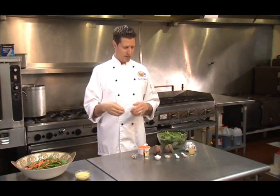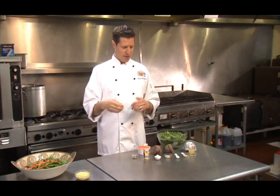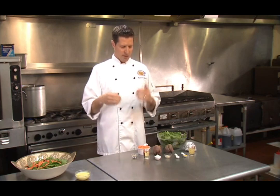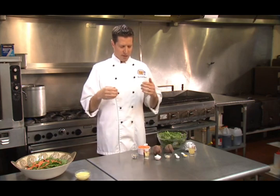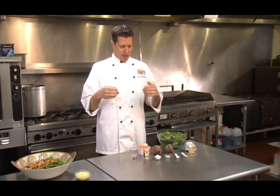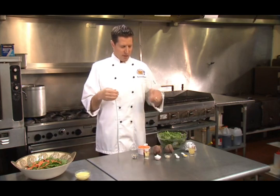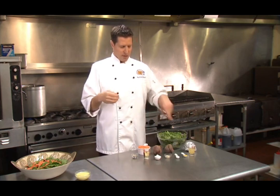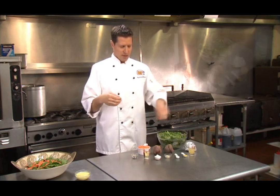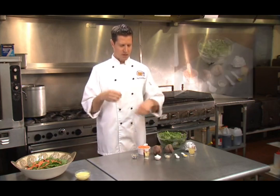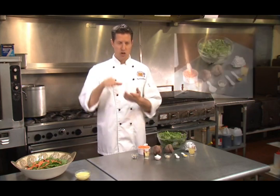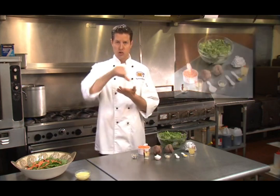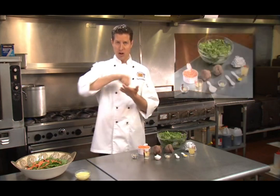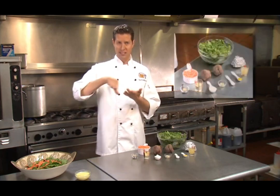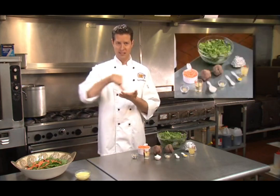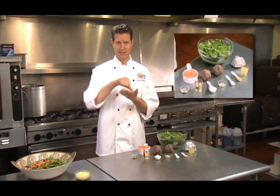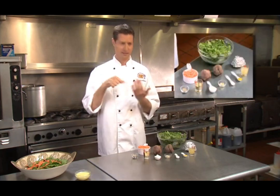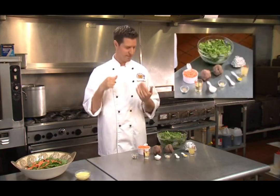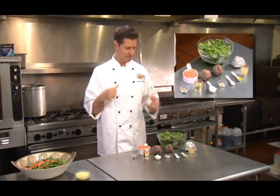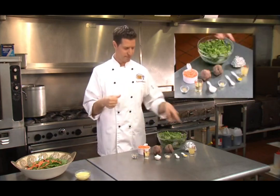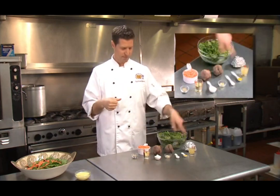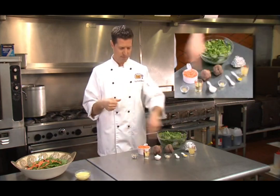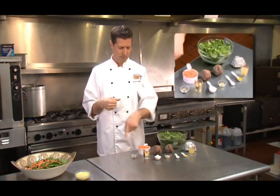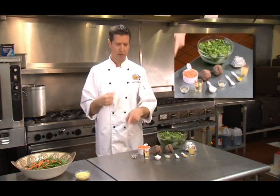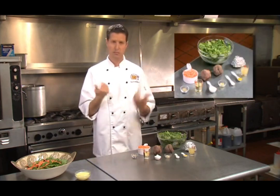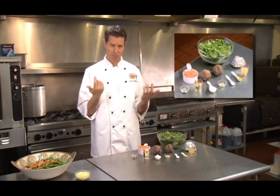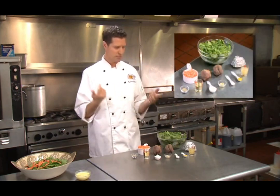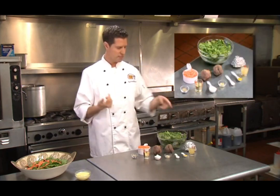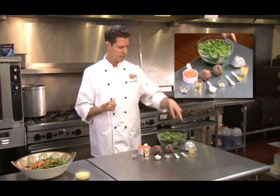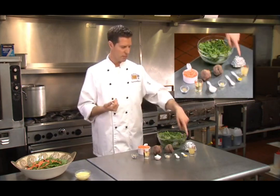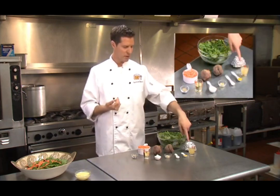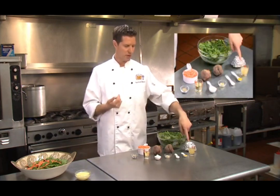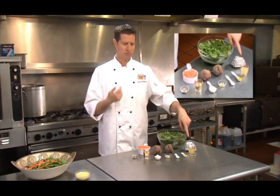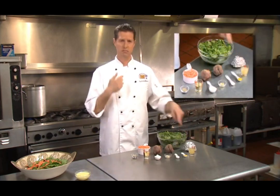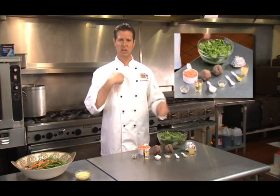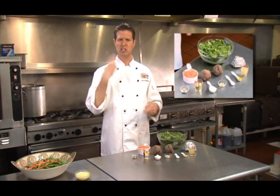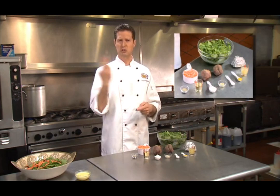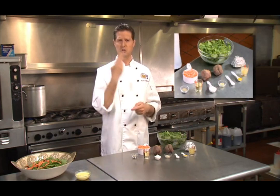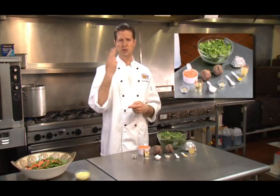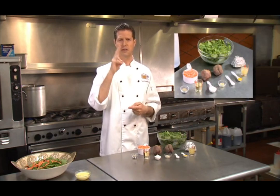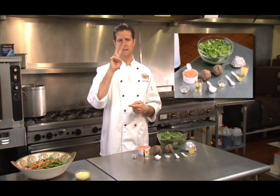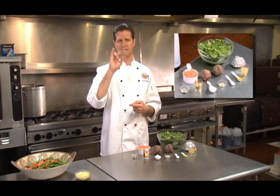For the dressing, I use vinegar or white wine or lemon juice.